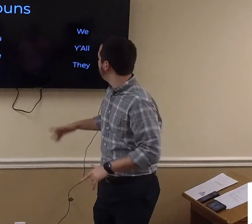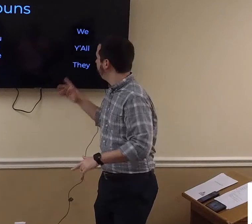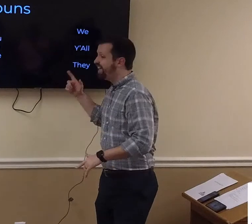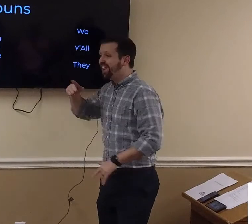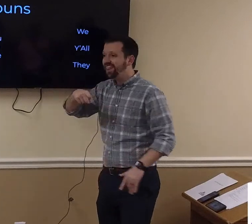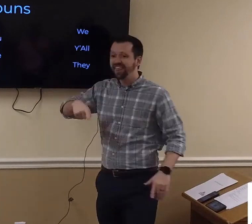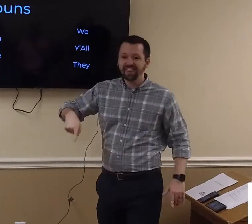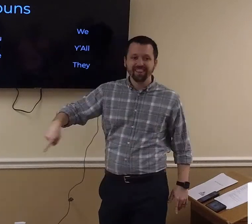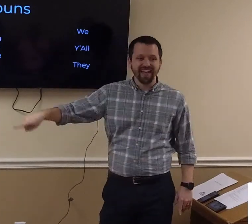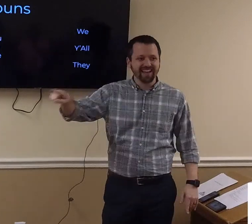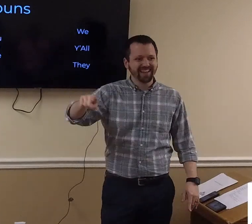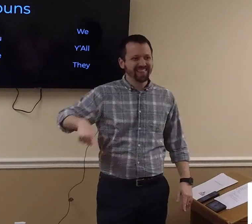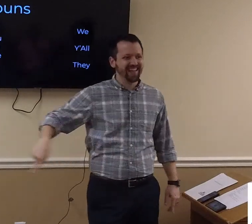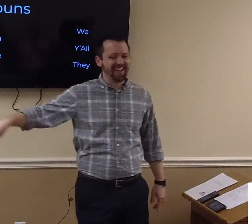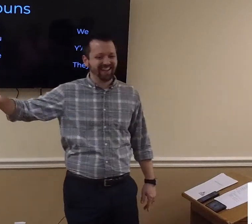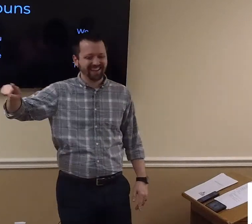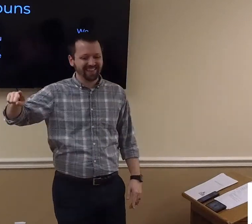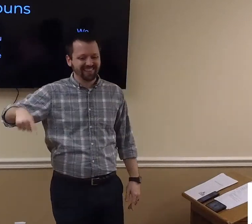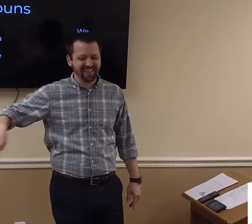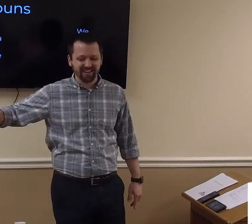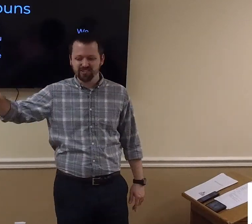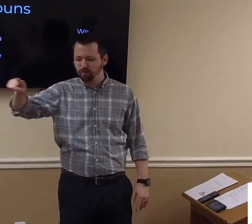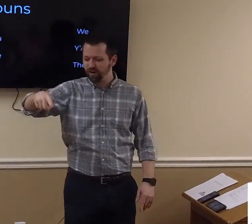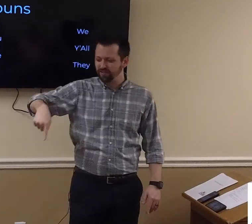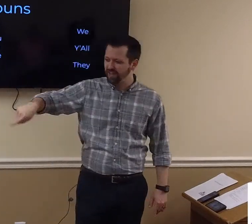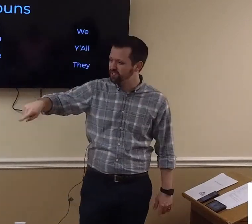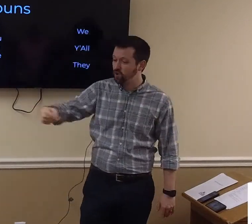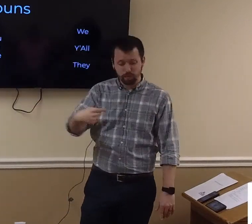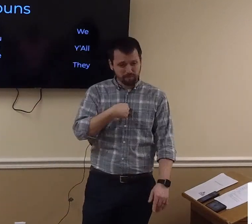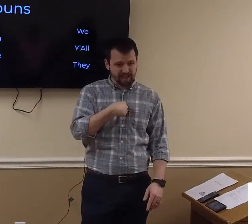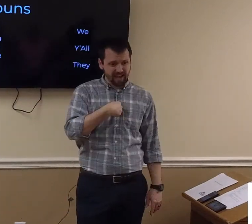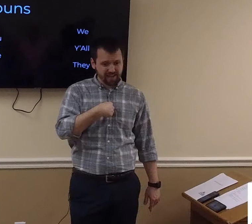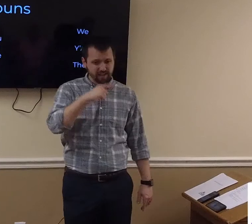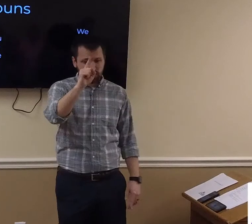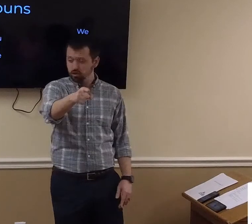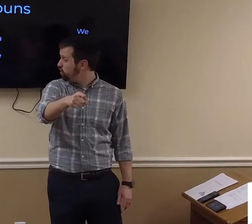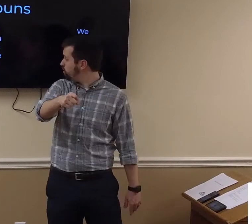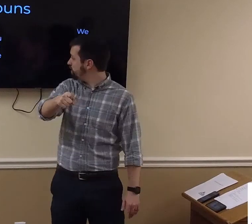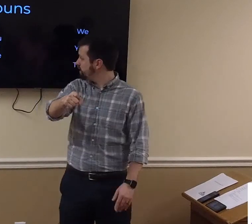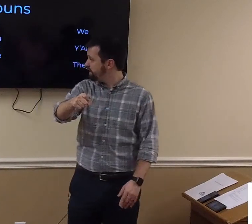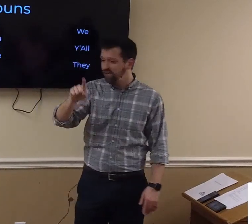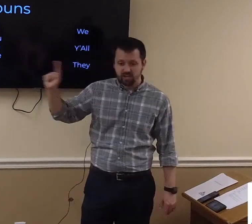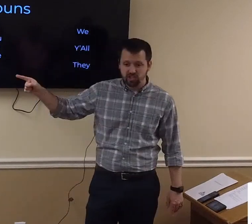So, Sorry to throw you off. They. Just point off to the edge. So, me, I, you, he, she,